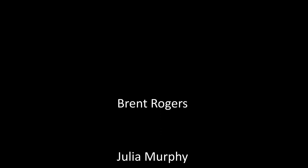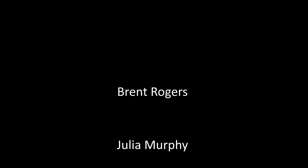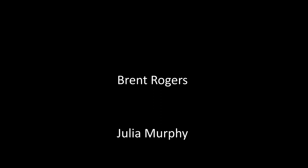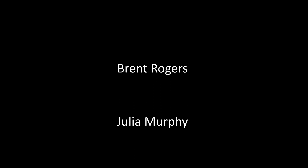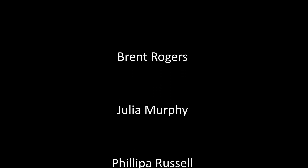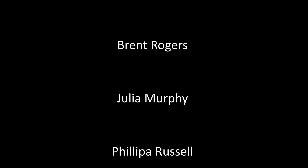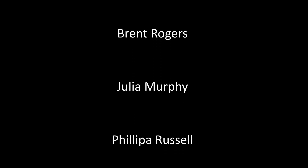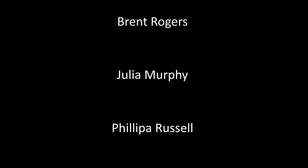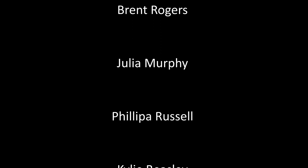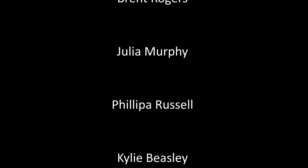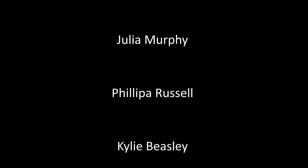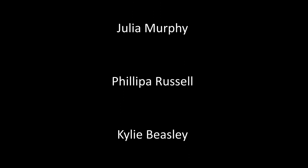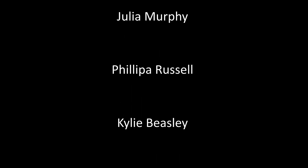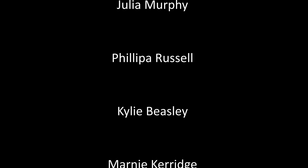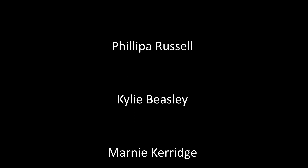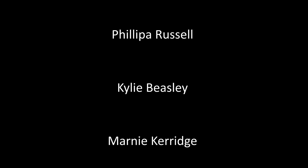You build